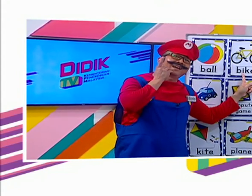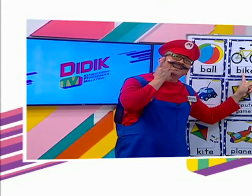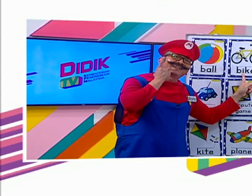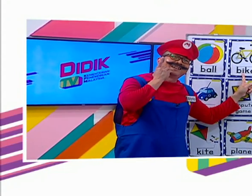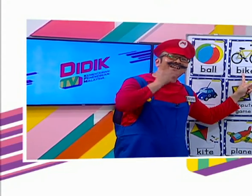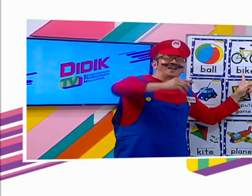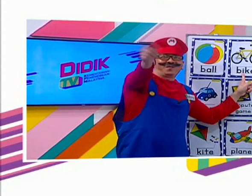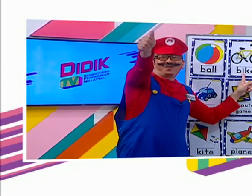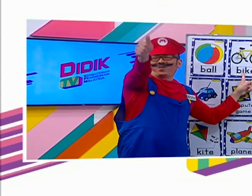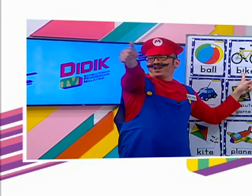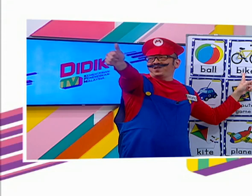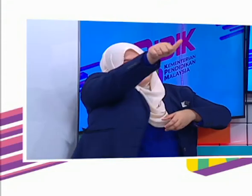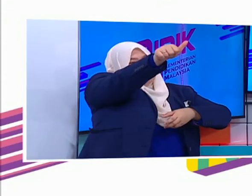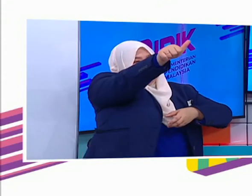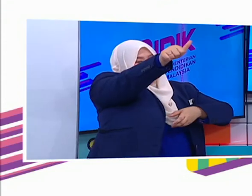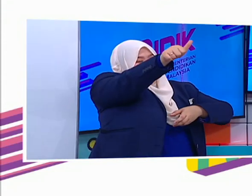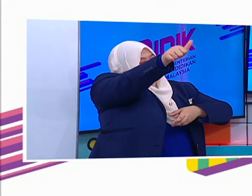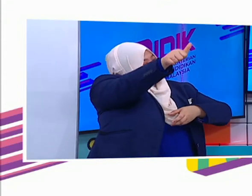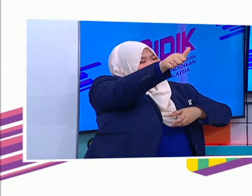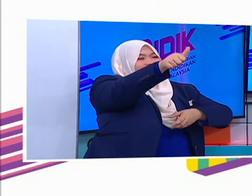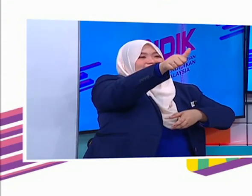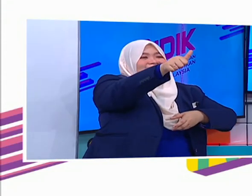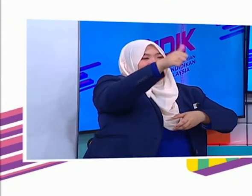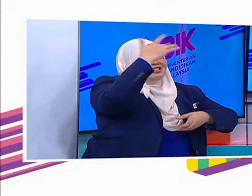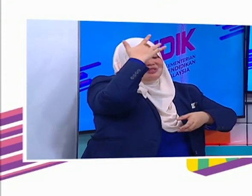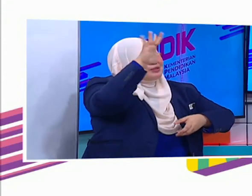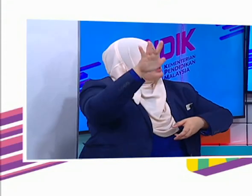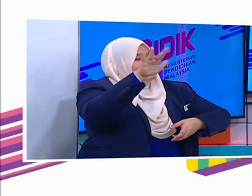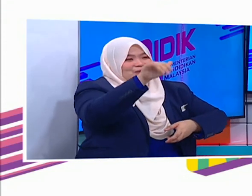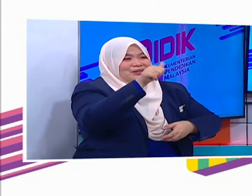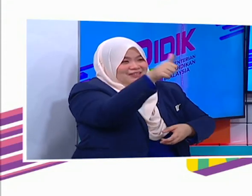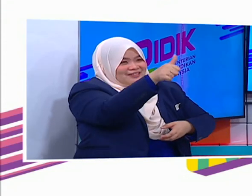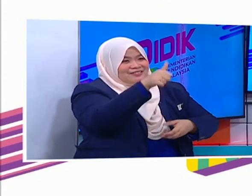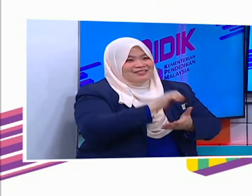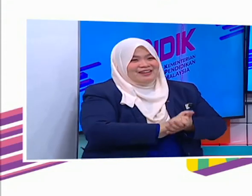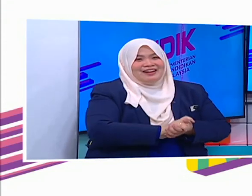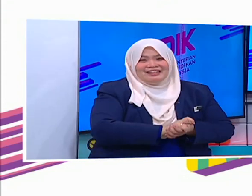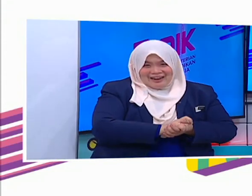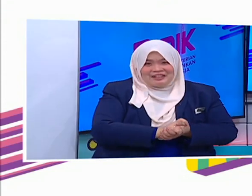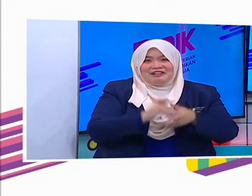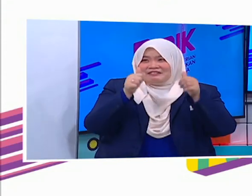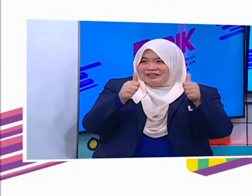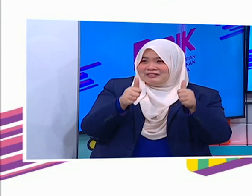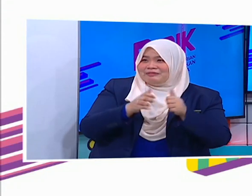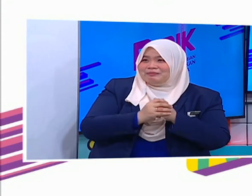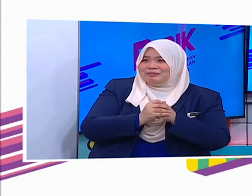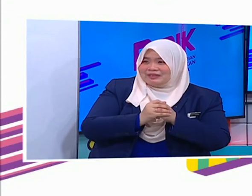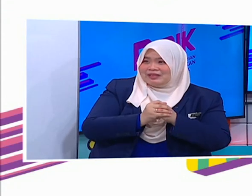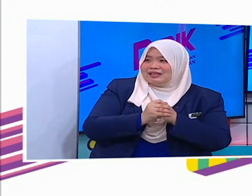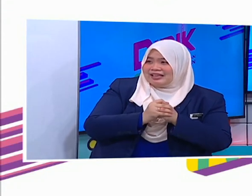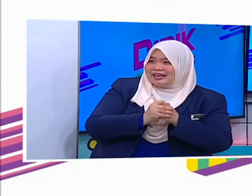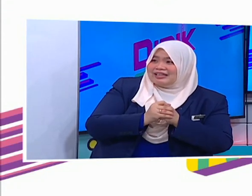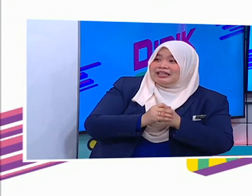Dahlia. Very good! Yeah! Good! I'm so proud with